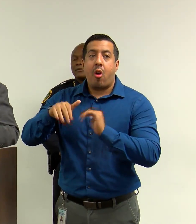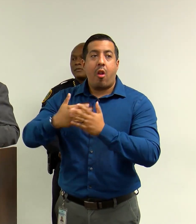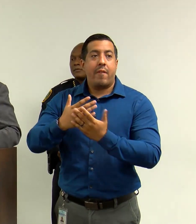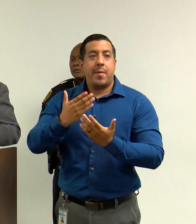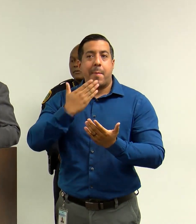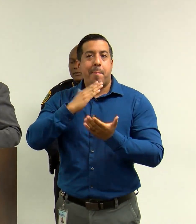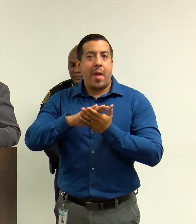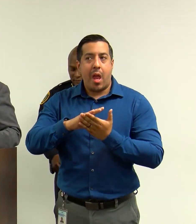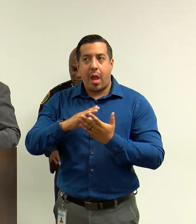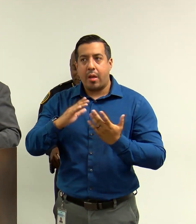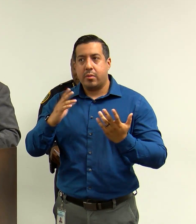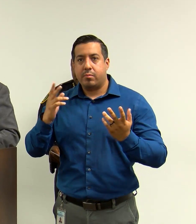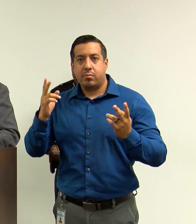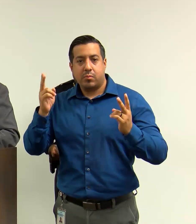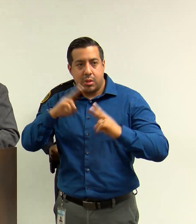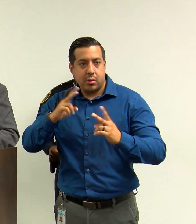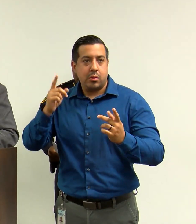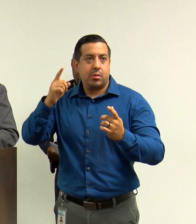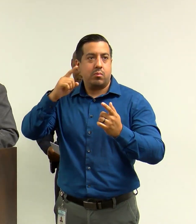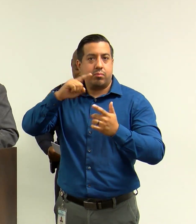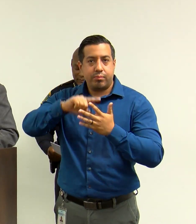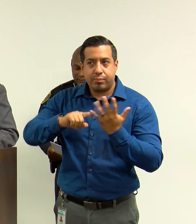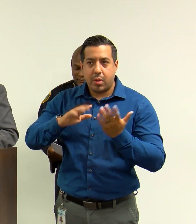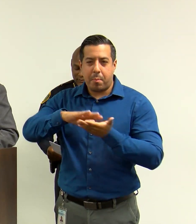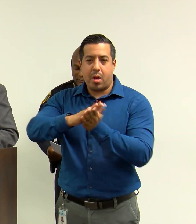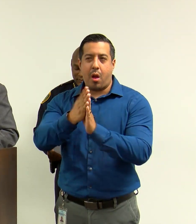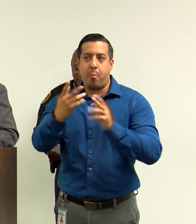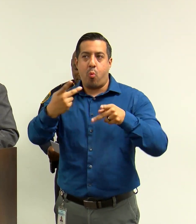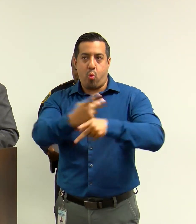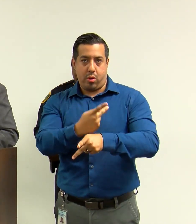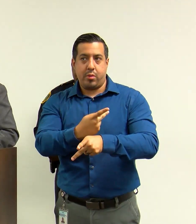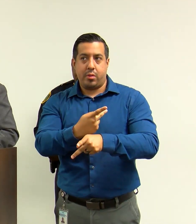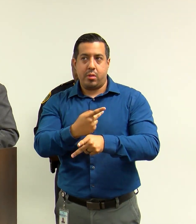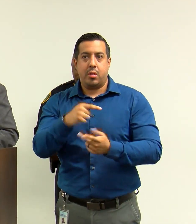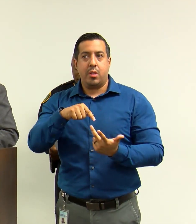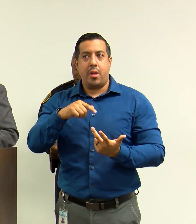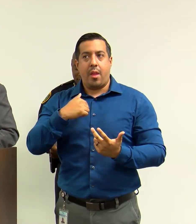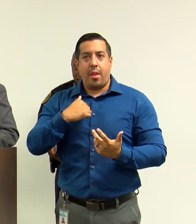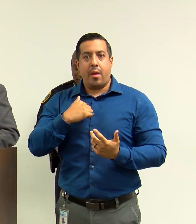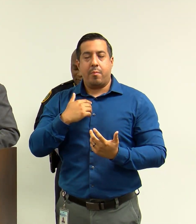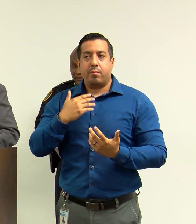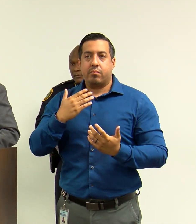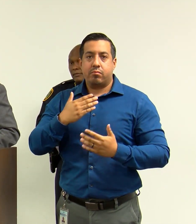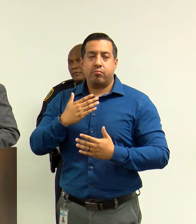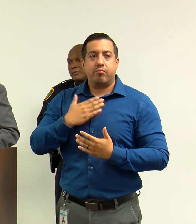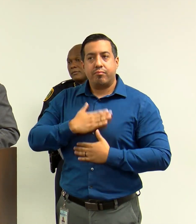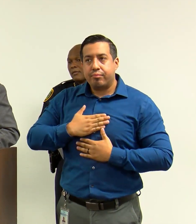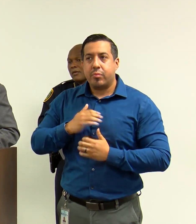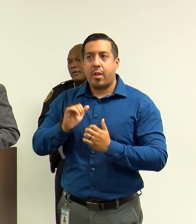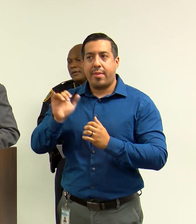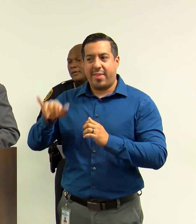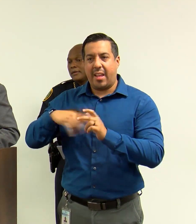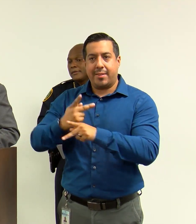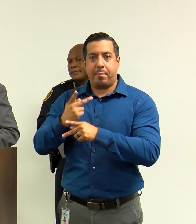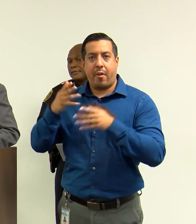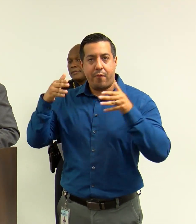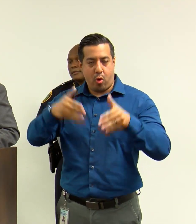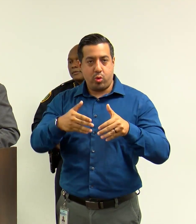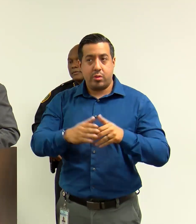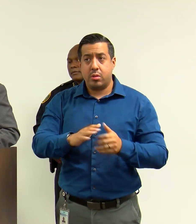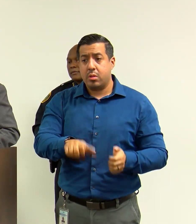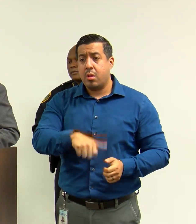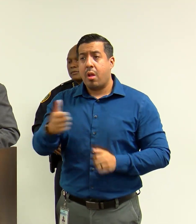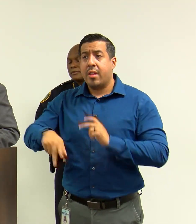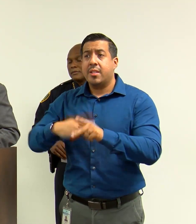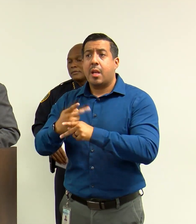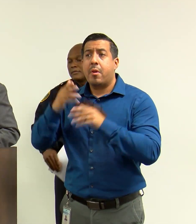bad incidents from me getting even worse. So I'm real pleased with that particular focus. Another part of the recommendations focused